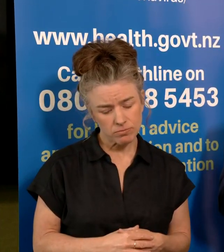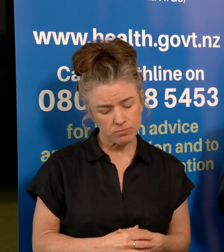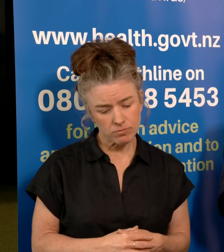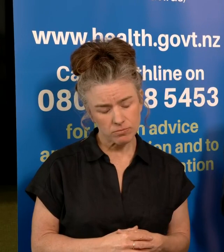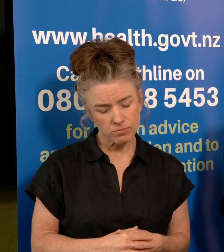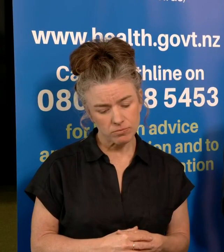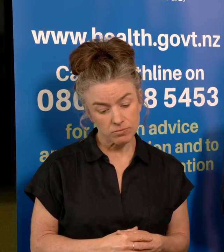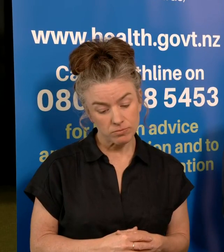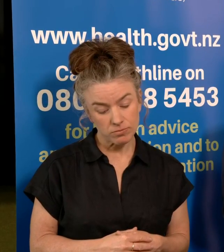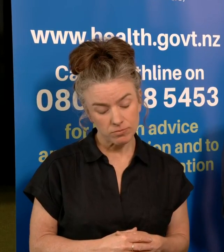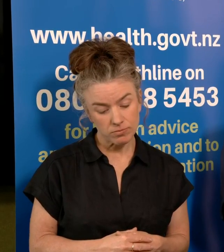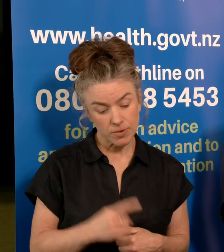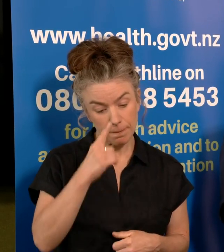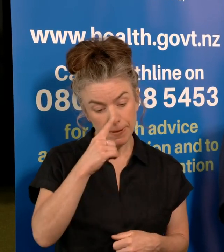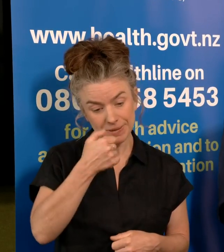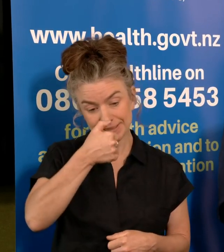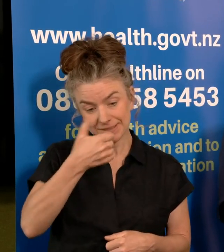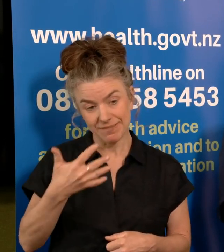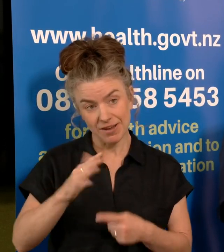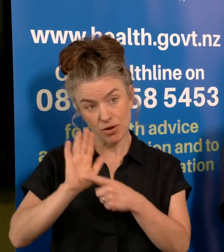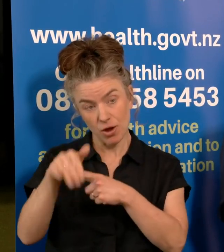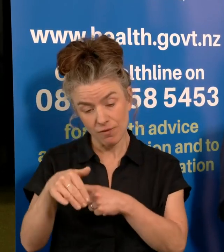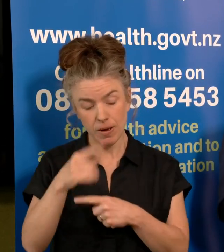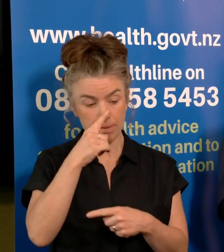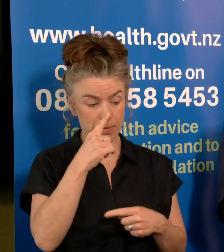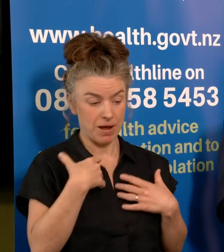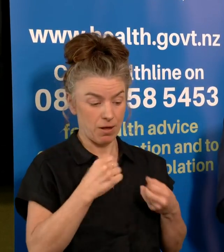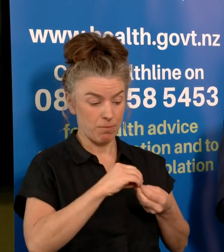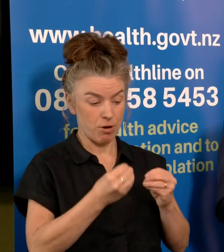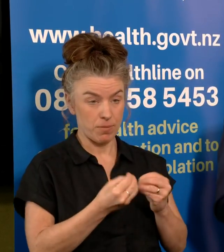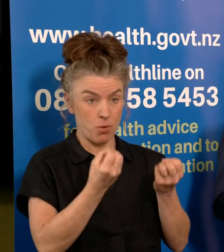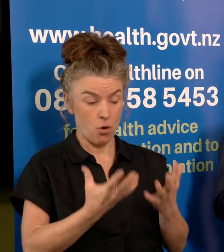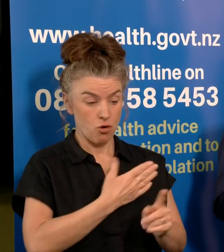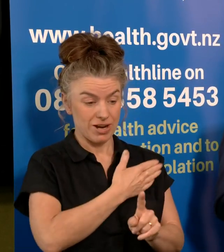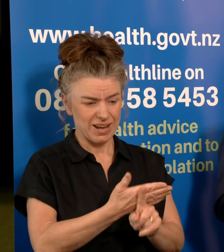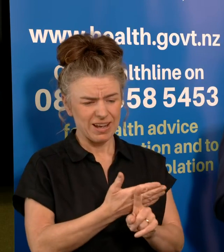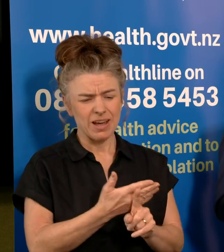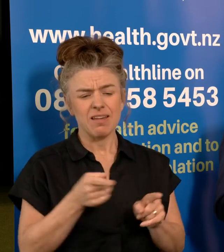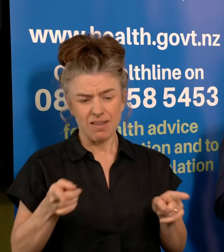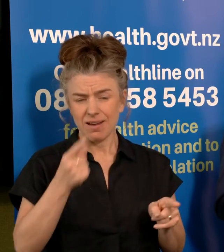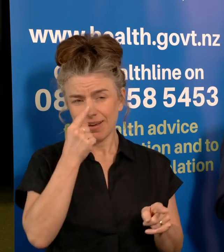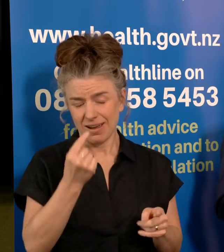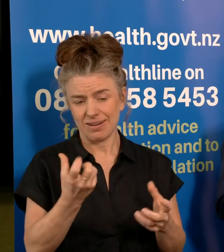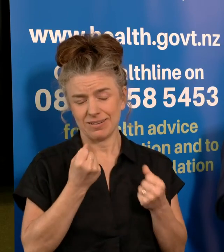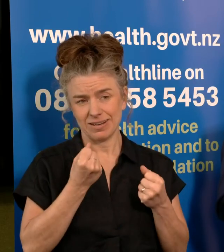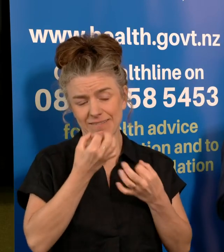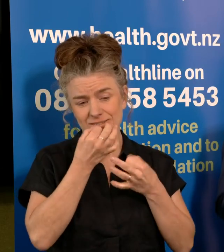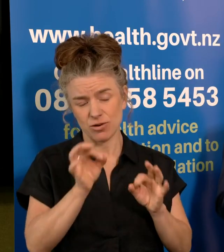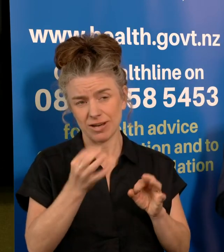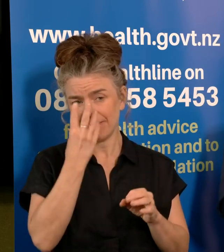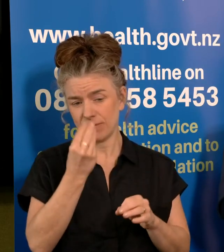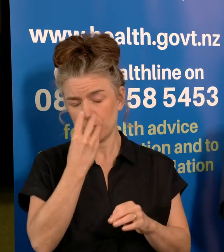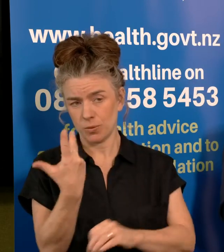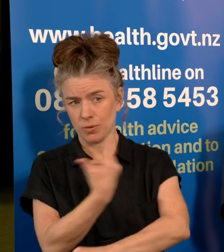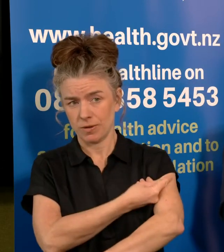people over 65 and people with pre-existing medical conditions are eligible for a free